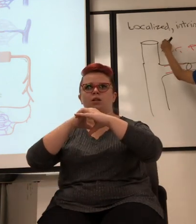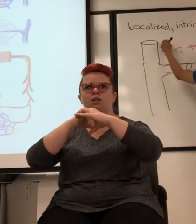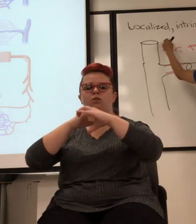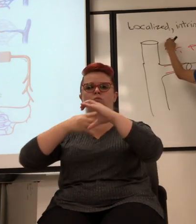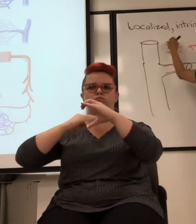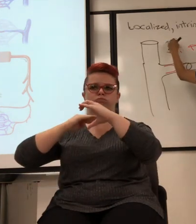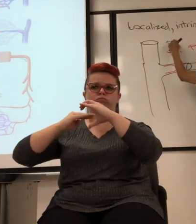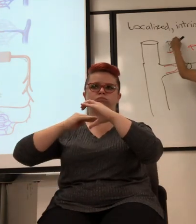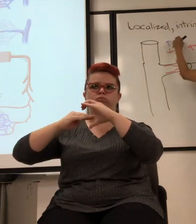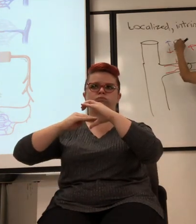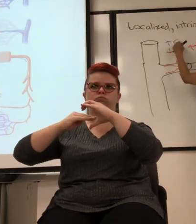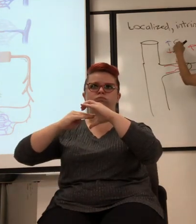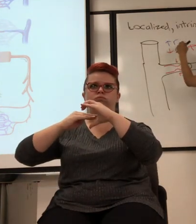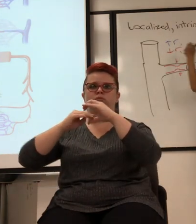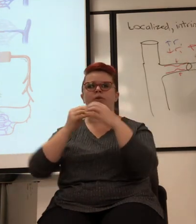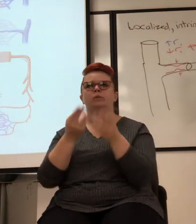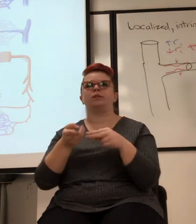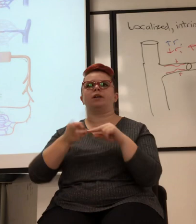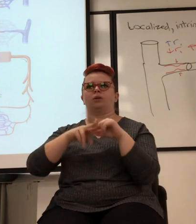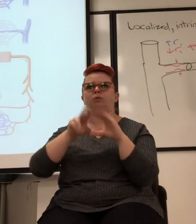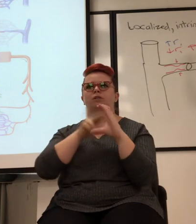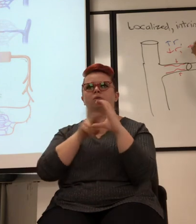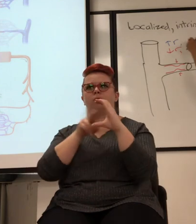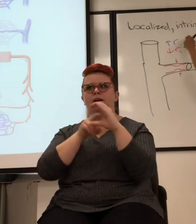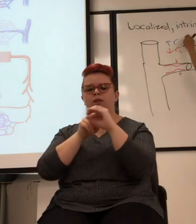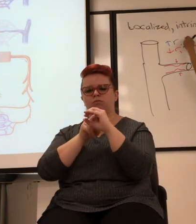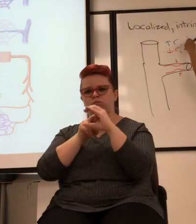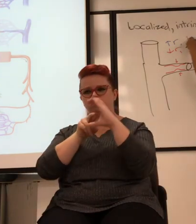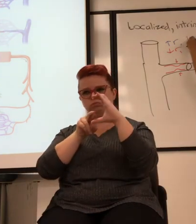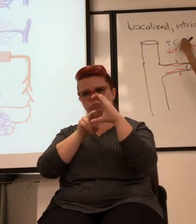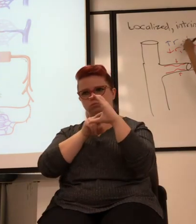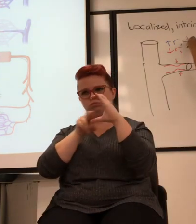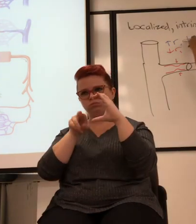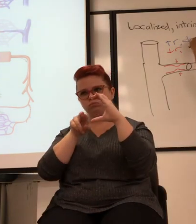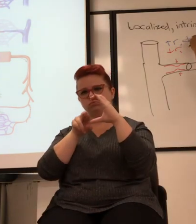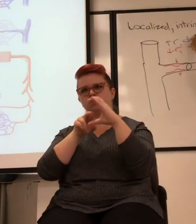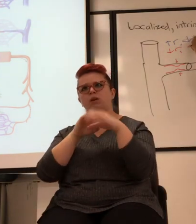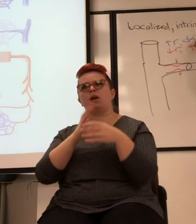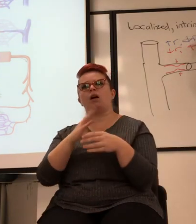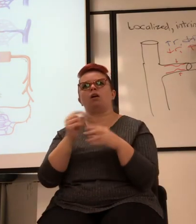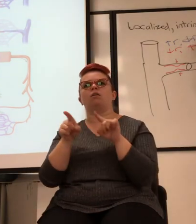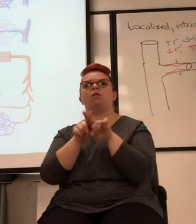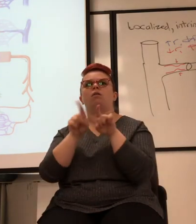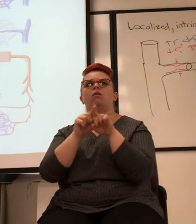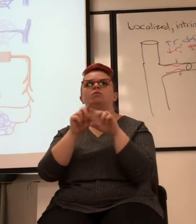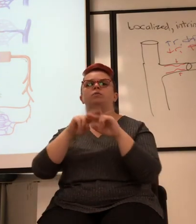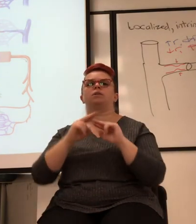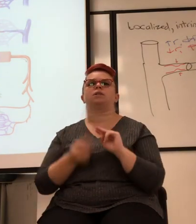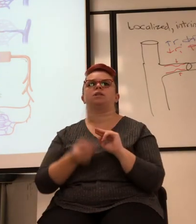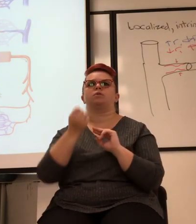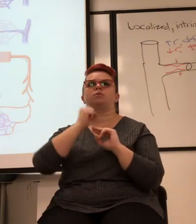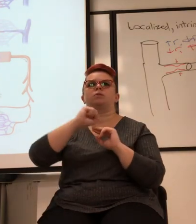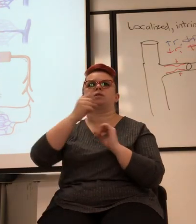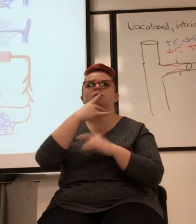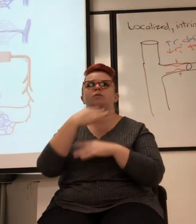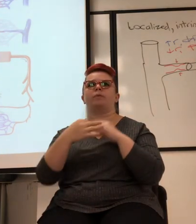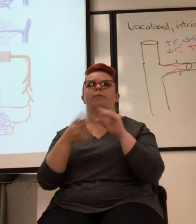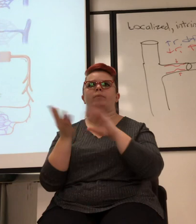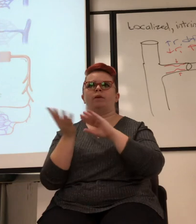increase the radius, therefore decrease the resistance, the blood flow, and increase the